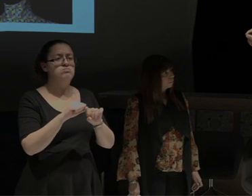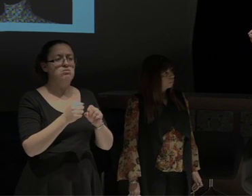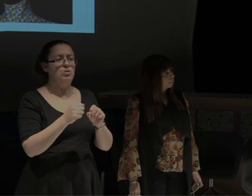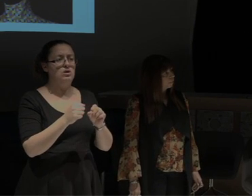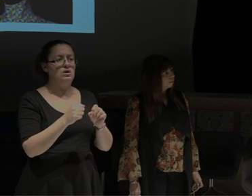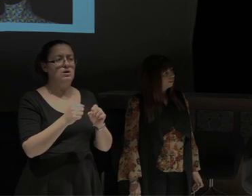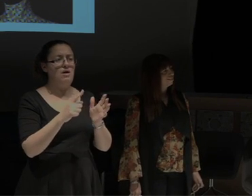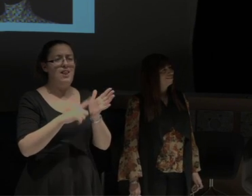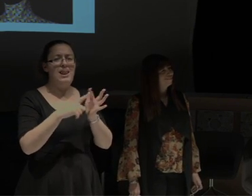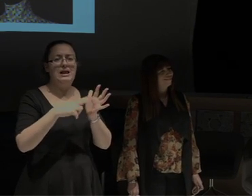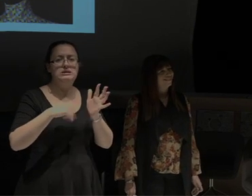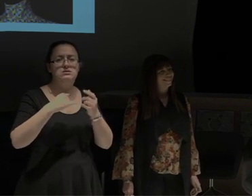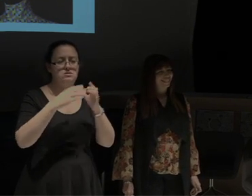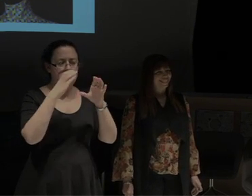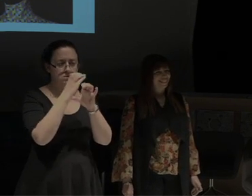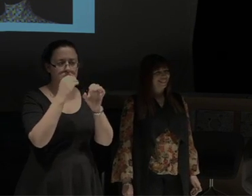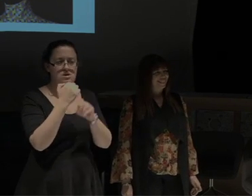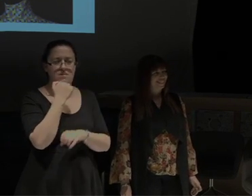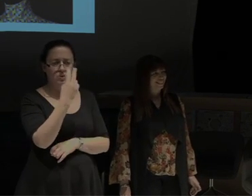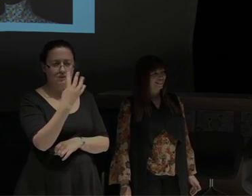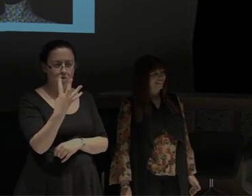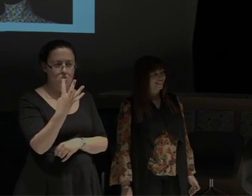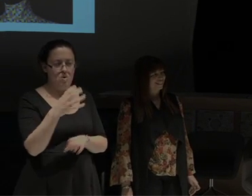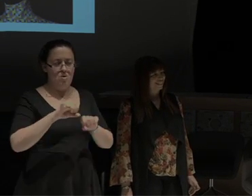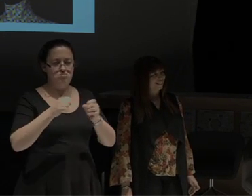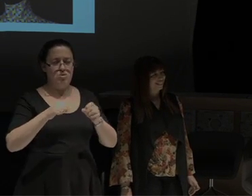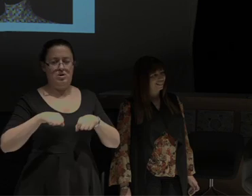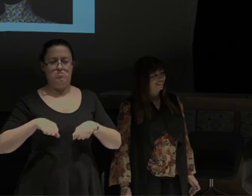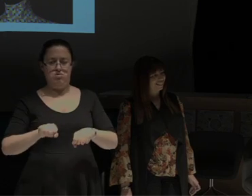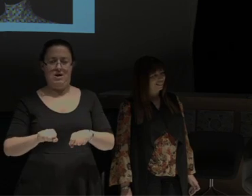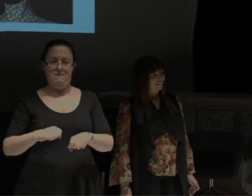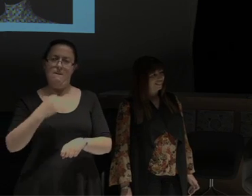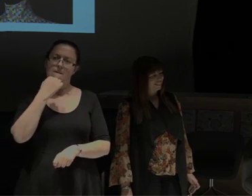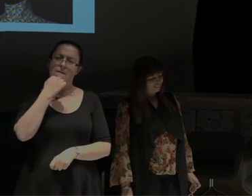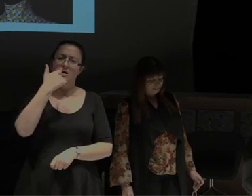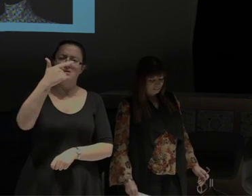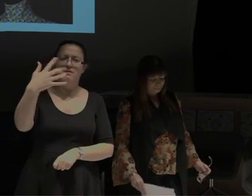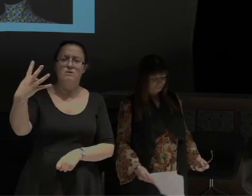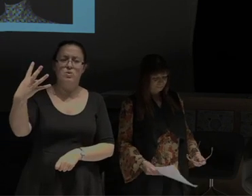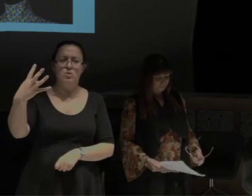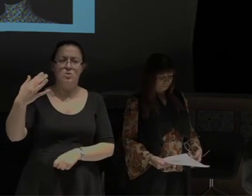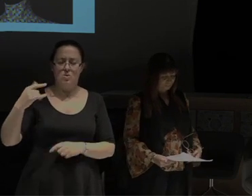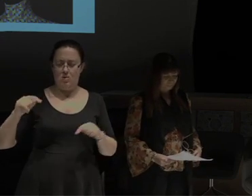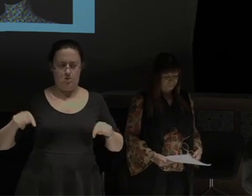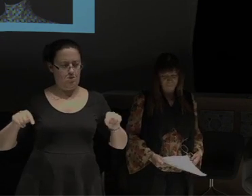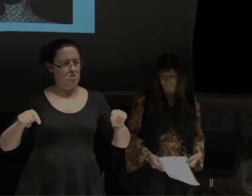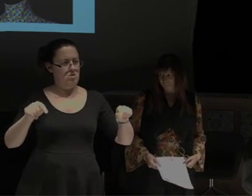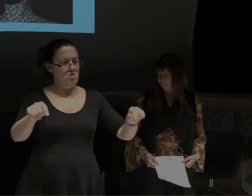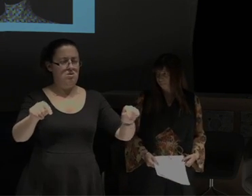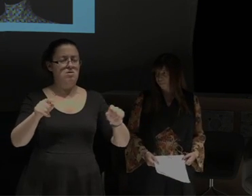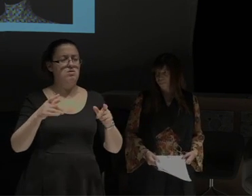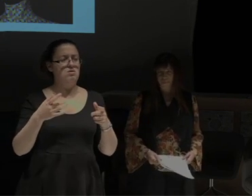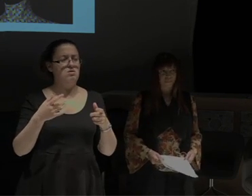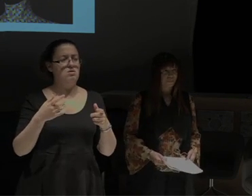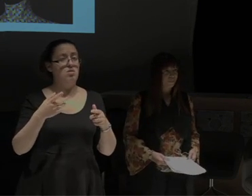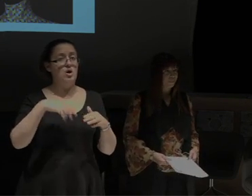from number 24. Broken pram from number 74. And he did this all the way down this passage. And